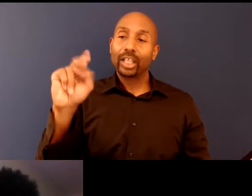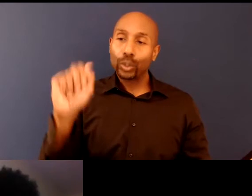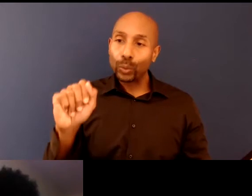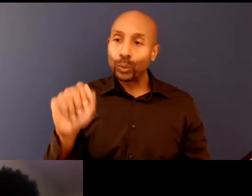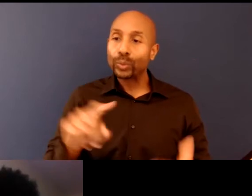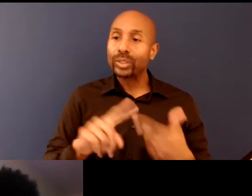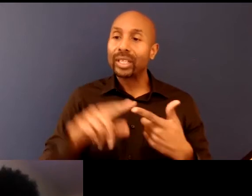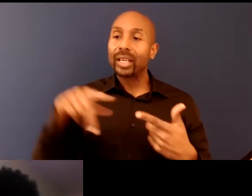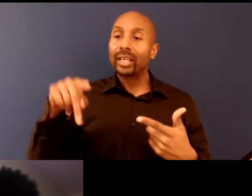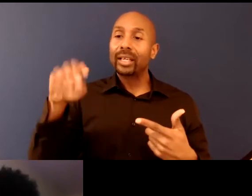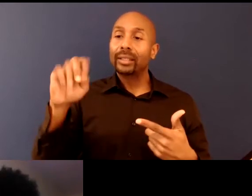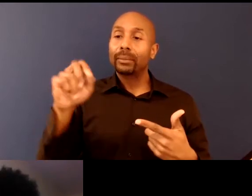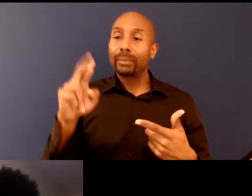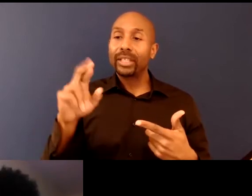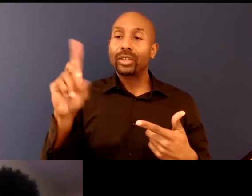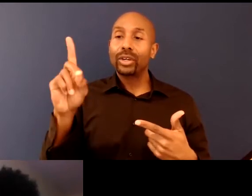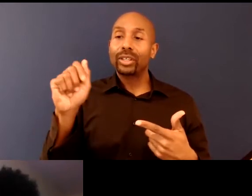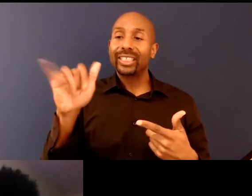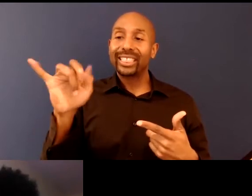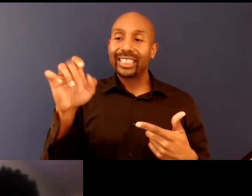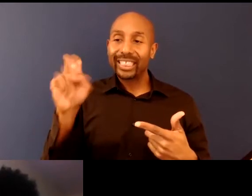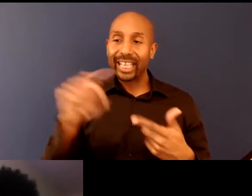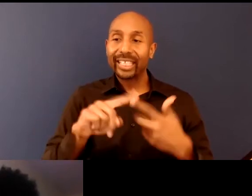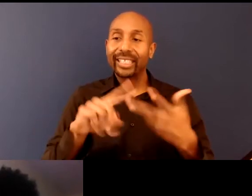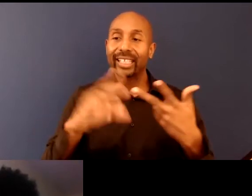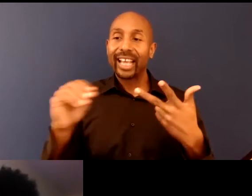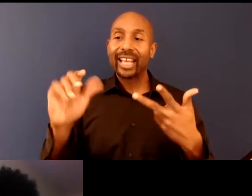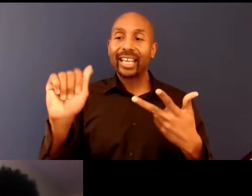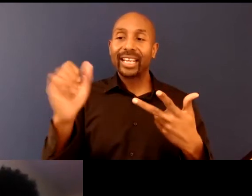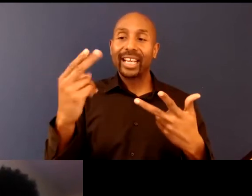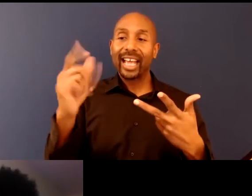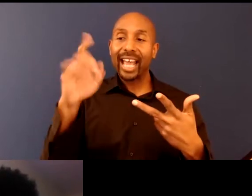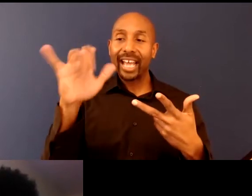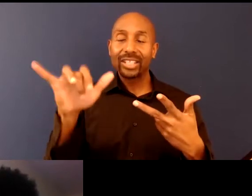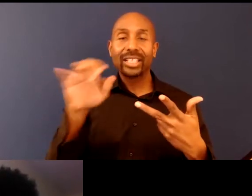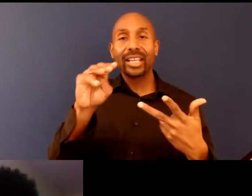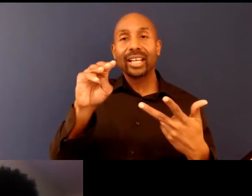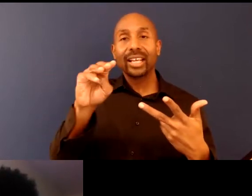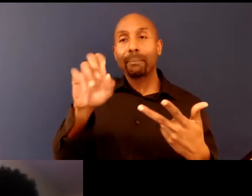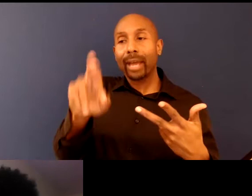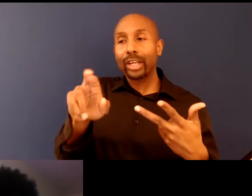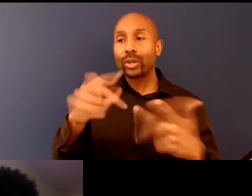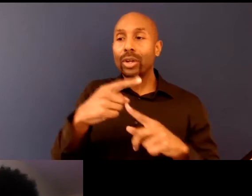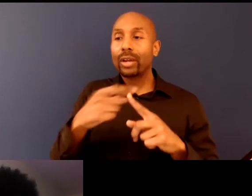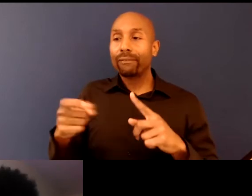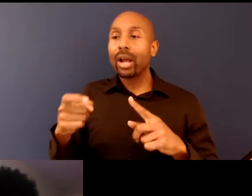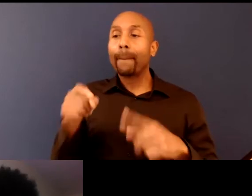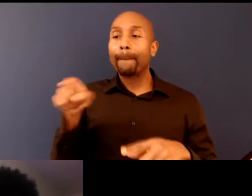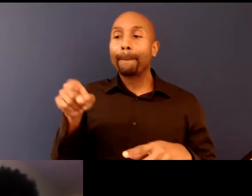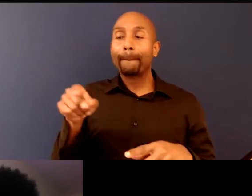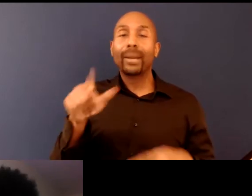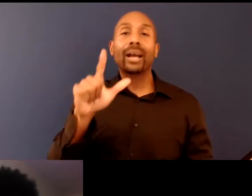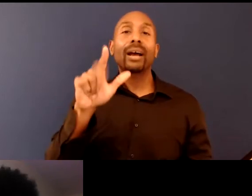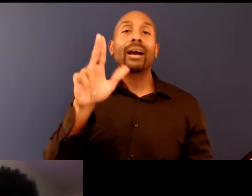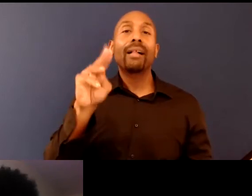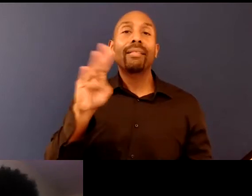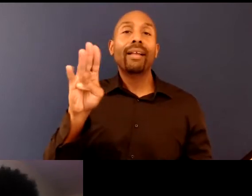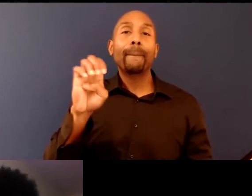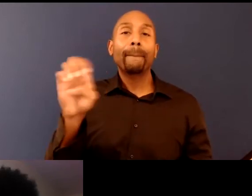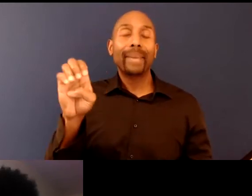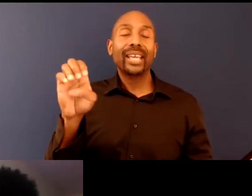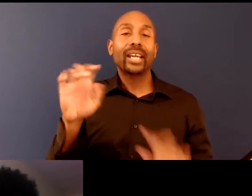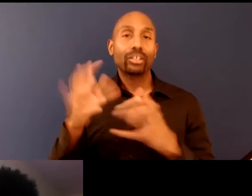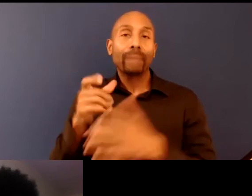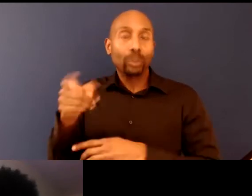also want to say thanks to Sabrina Epstein, Yoshi Nakamura, Joe Olson, and Marguerite Woods,